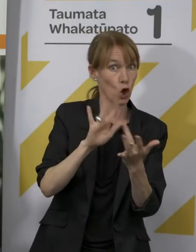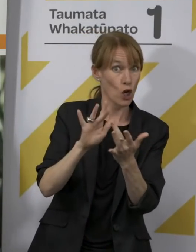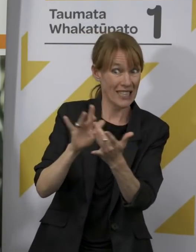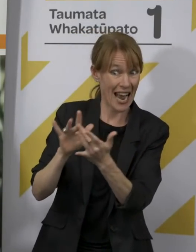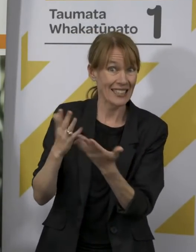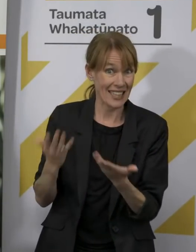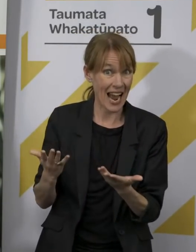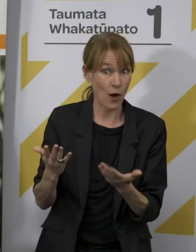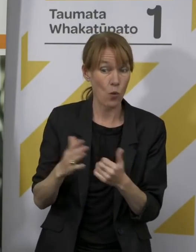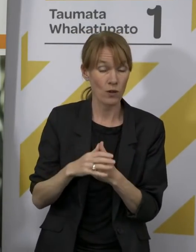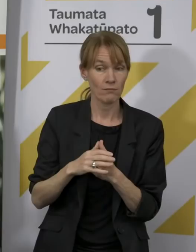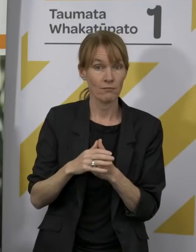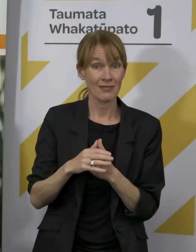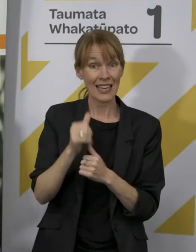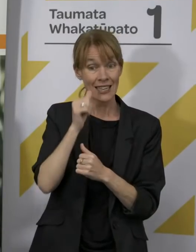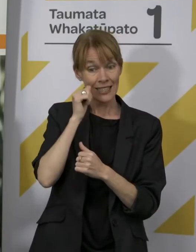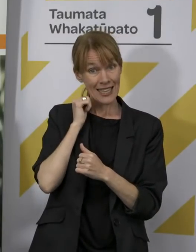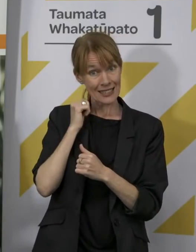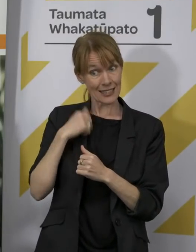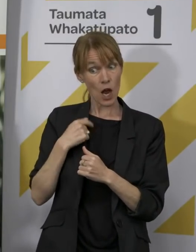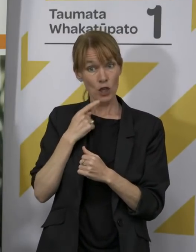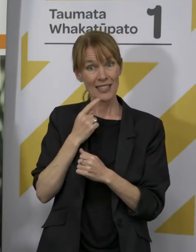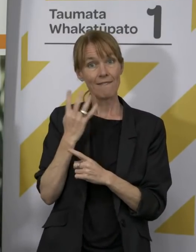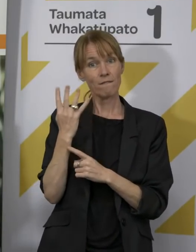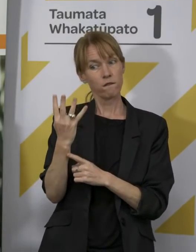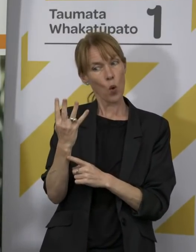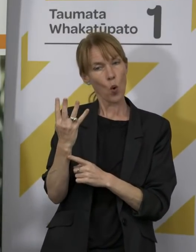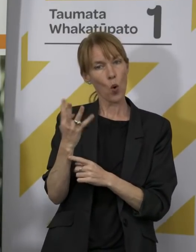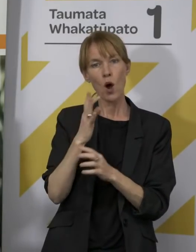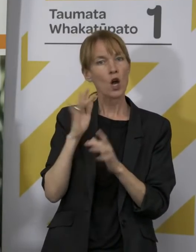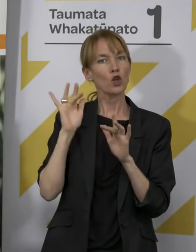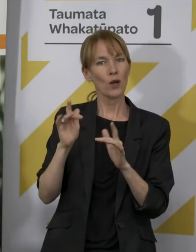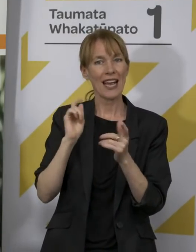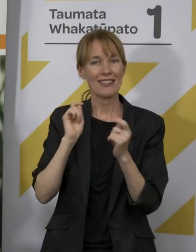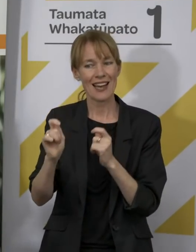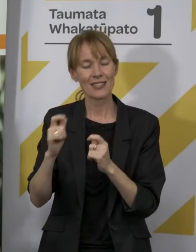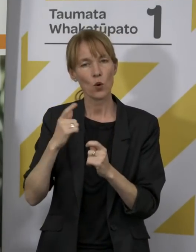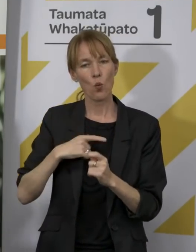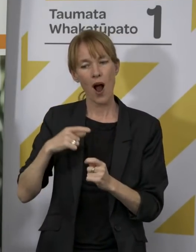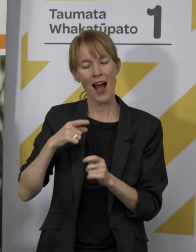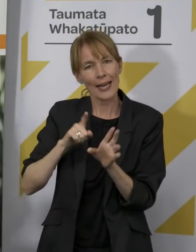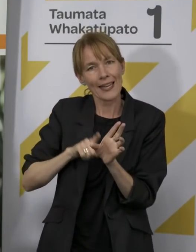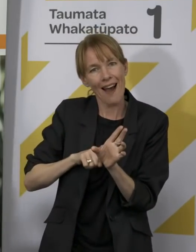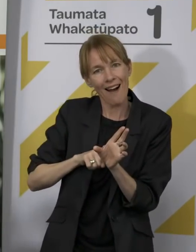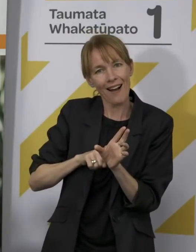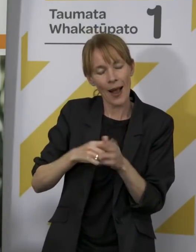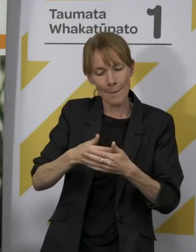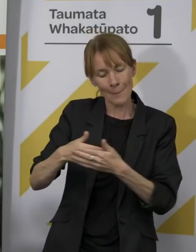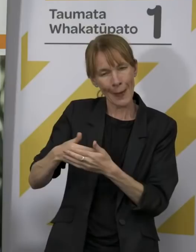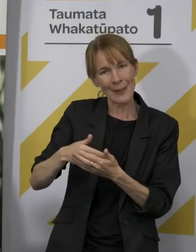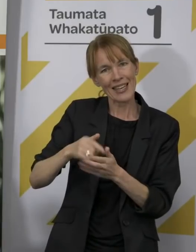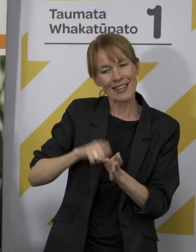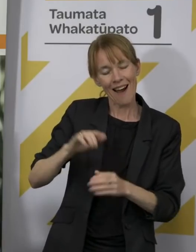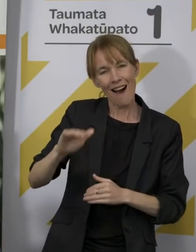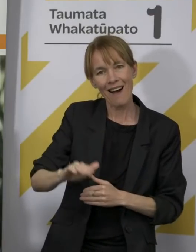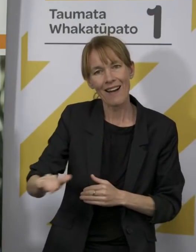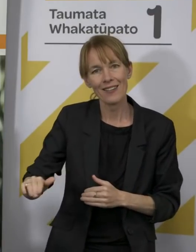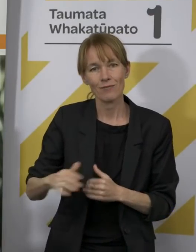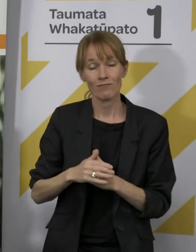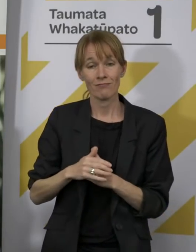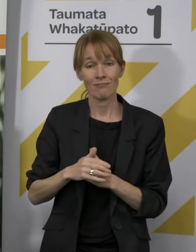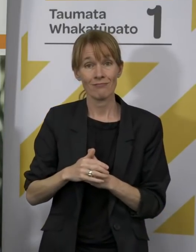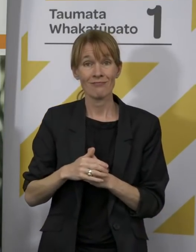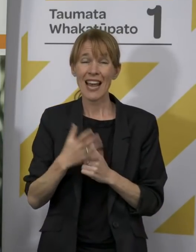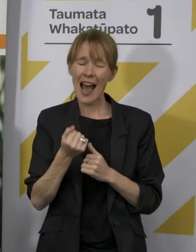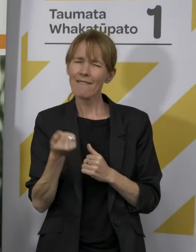yesterday I said there were 4 who hadn't been tested. That was 4 children. There are several others, 3 who weren't tested because of